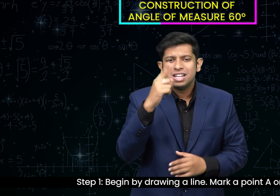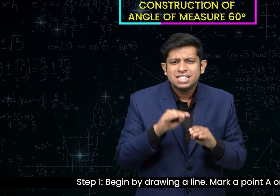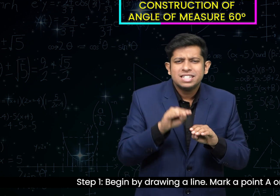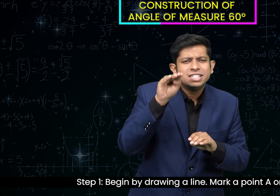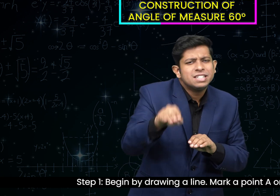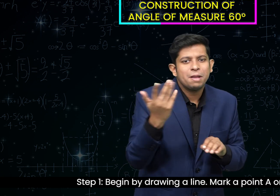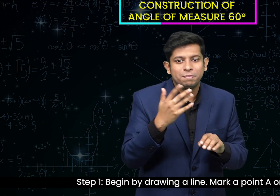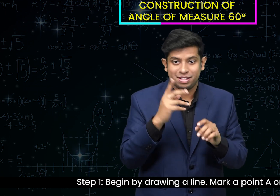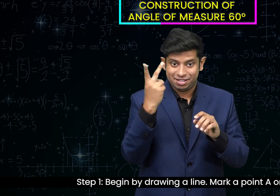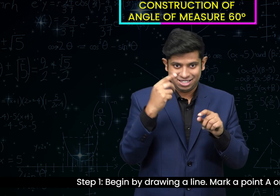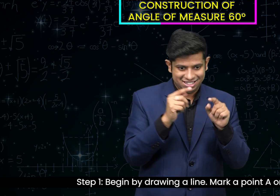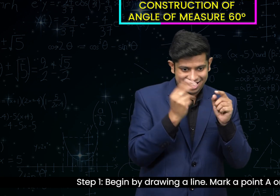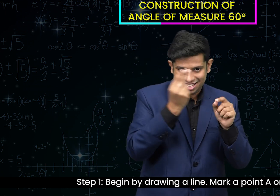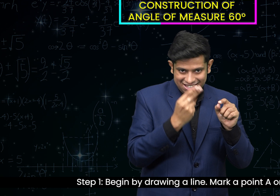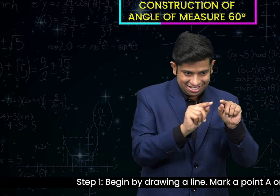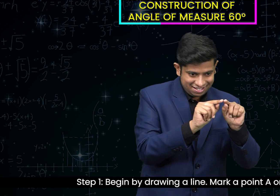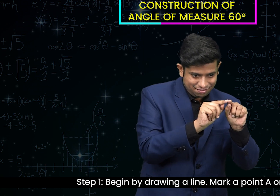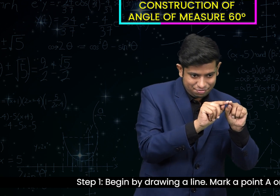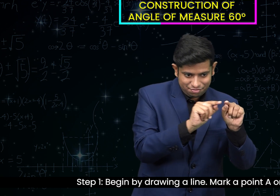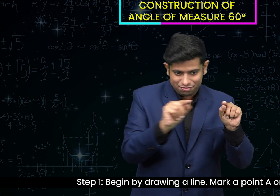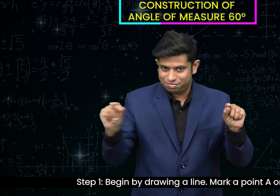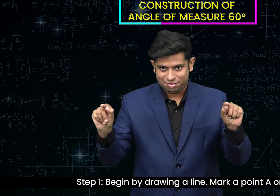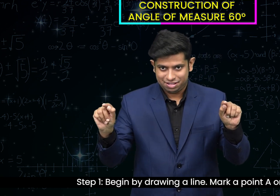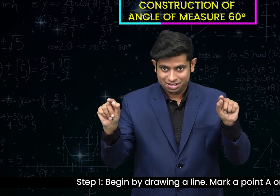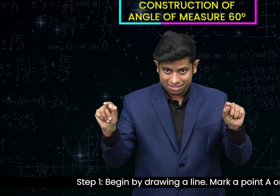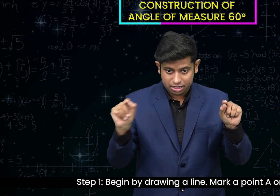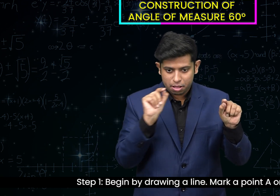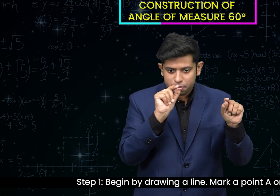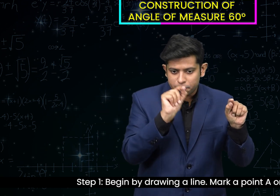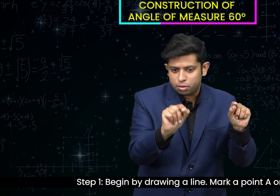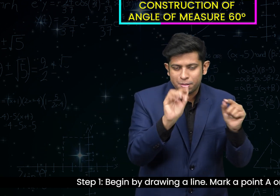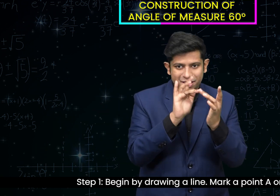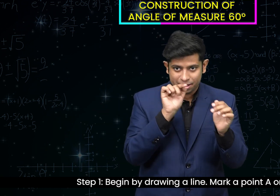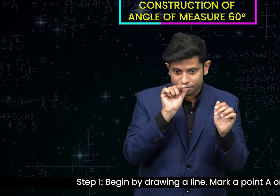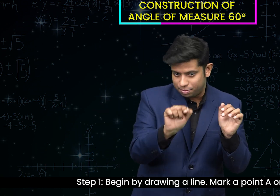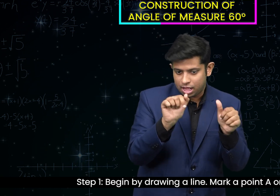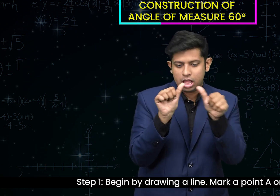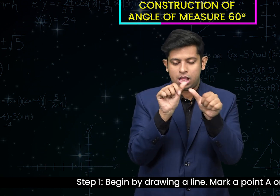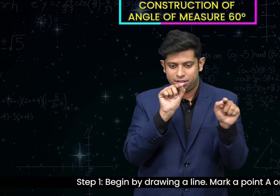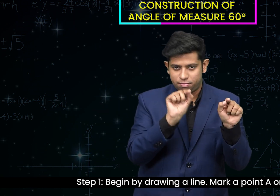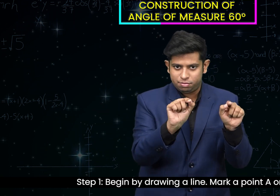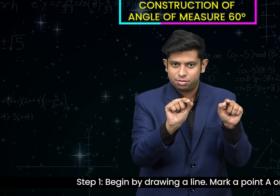Step 1. Begin by drawing a line. Mark a point A on it.